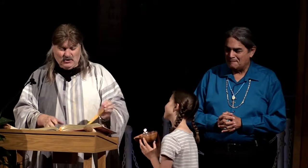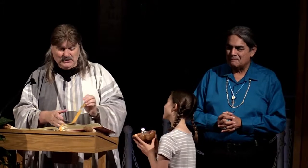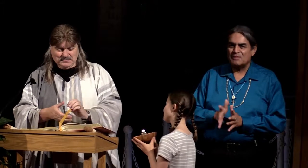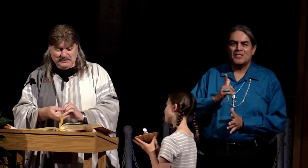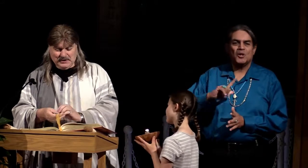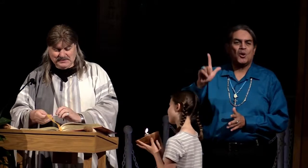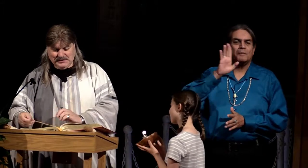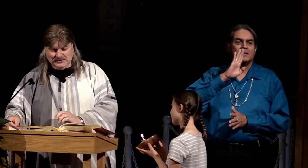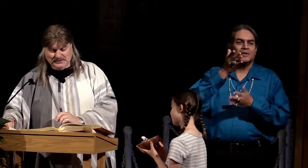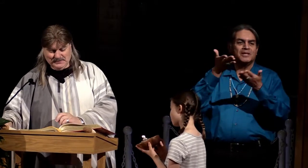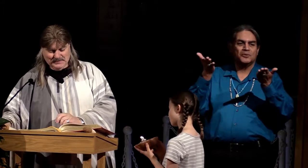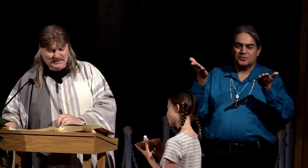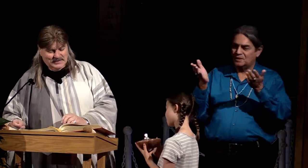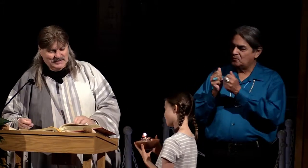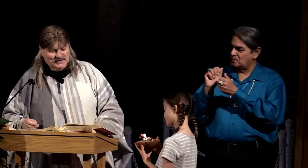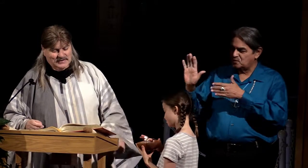The Lord be with you.